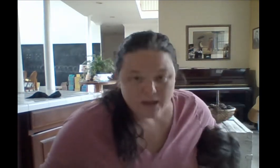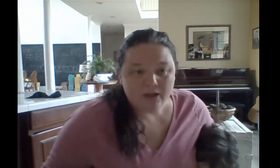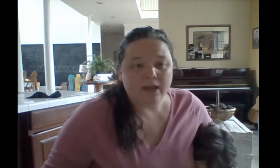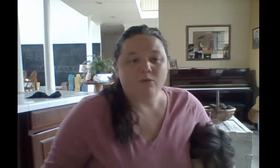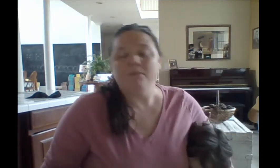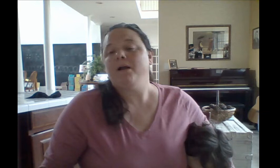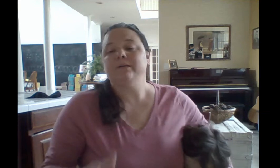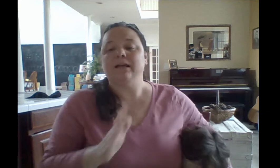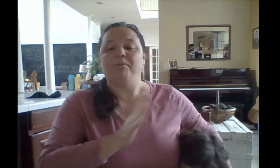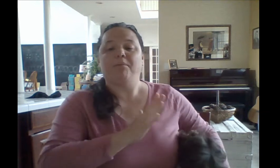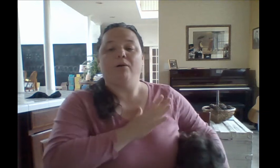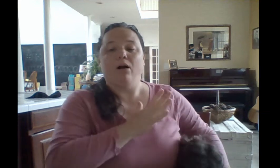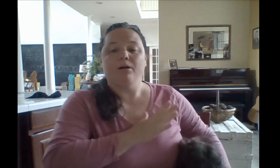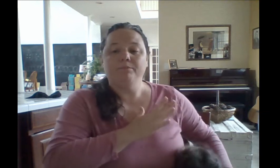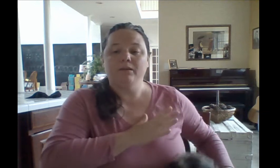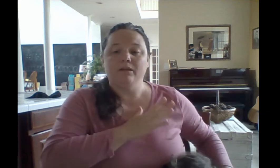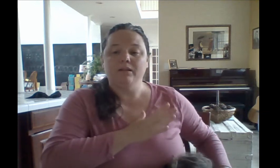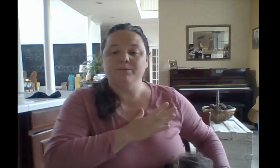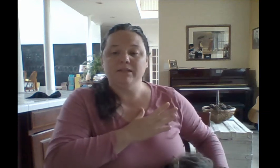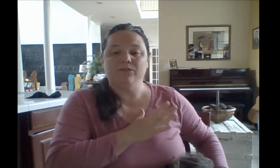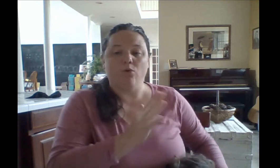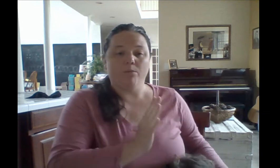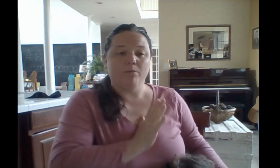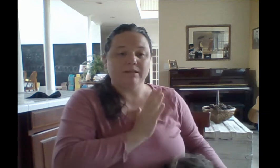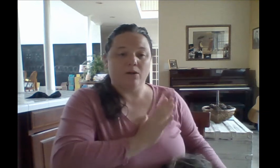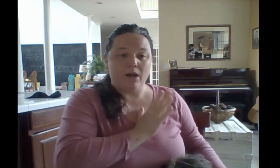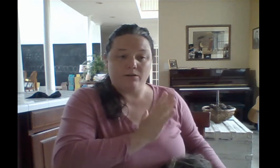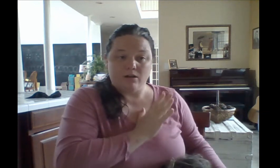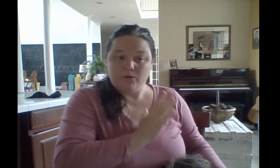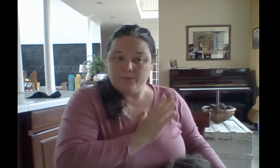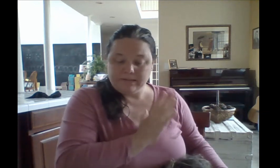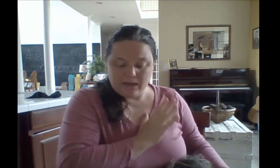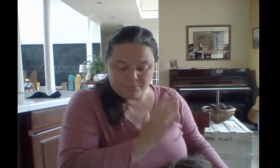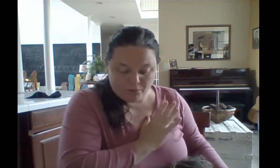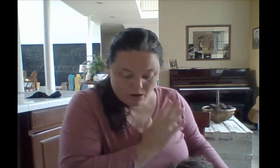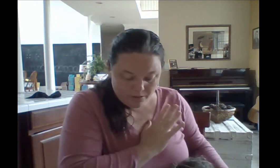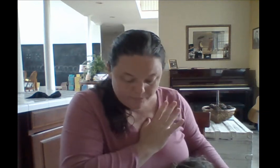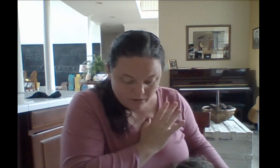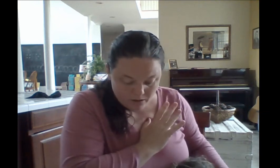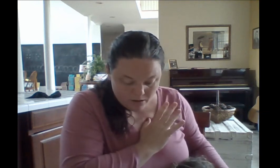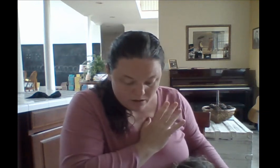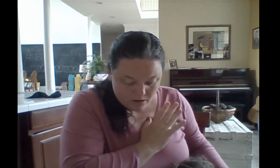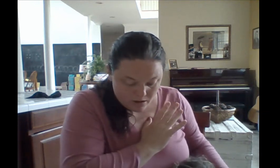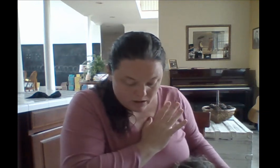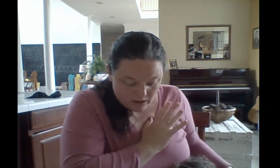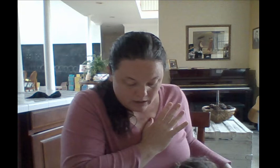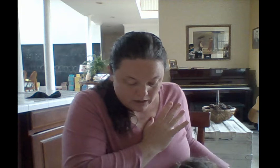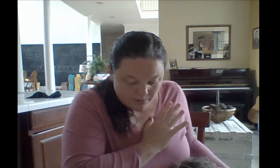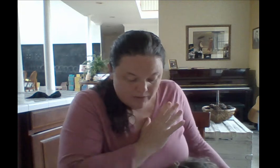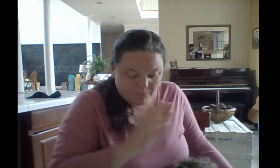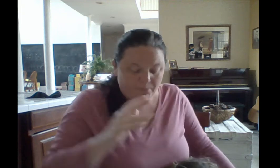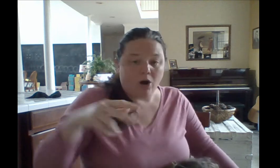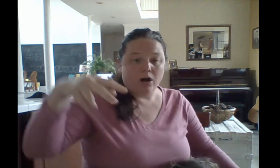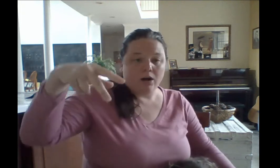Okay, remember how we signed prom? This means formal, but it's also how we sign prom. And then park,